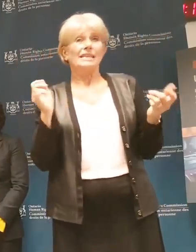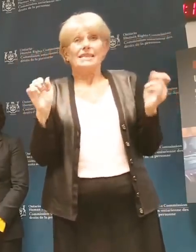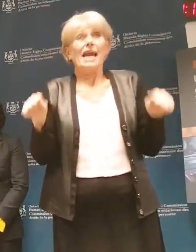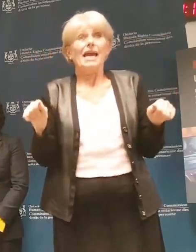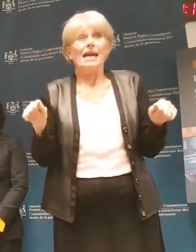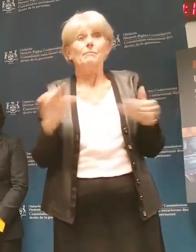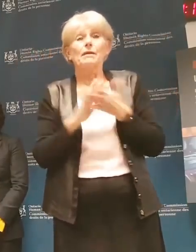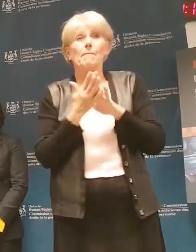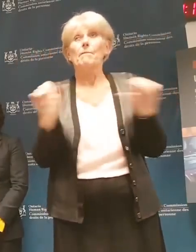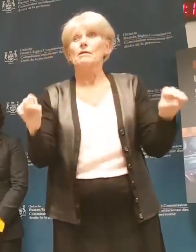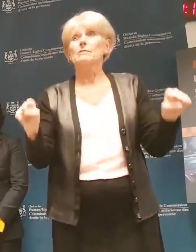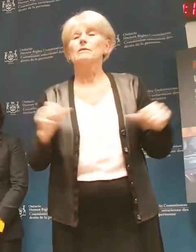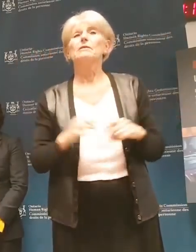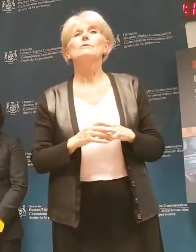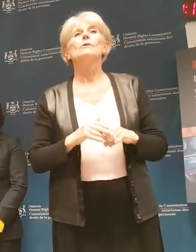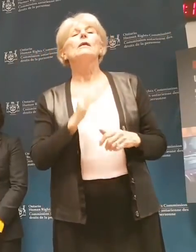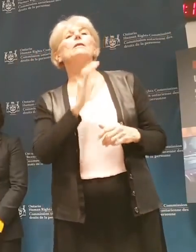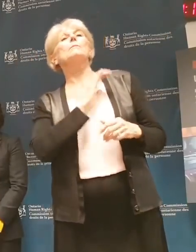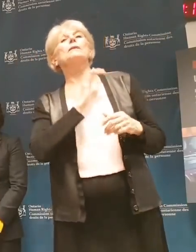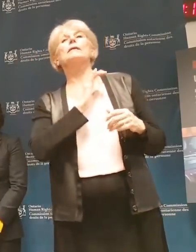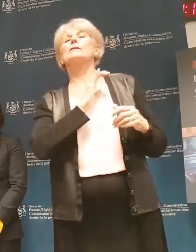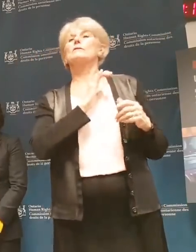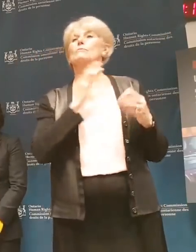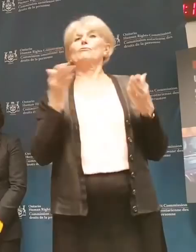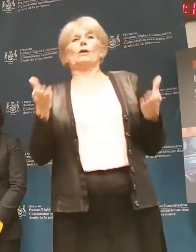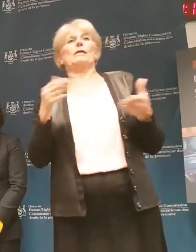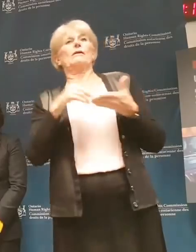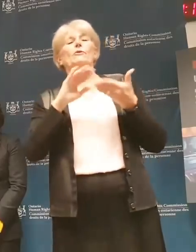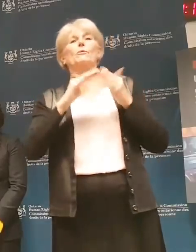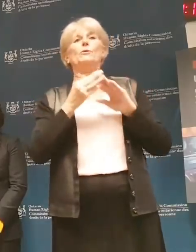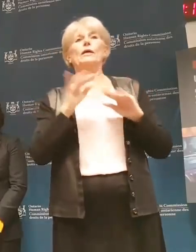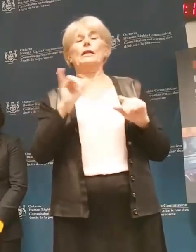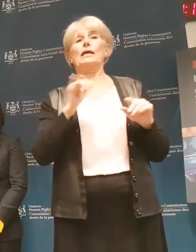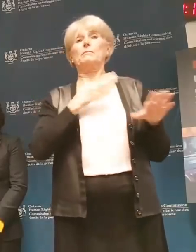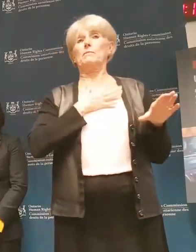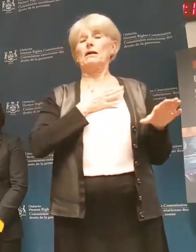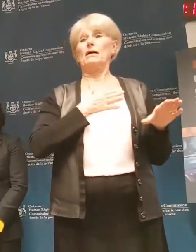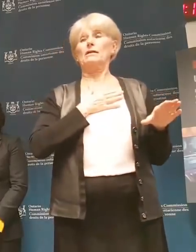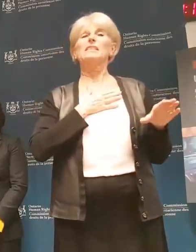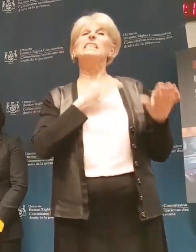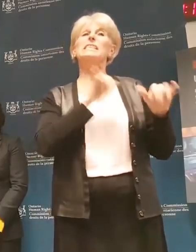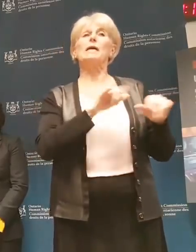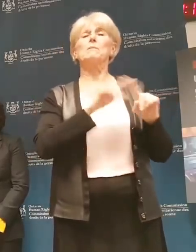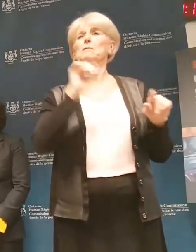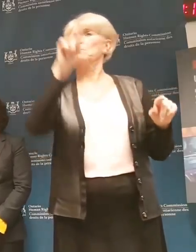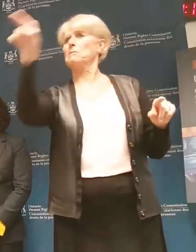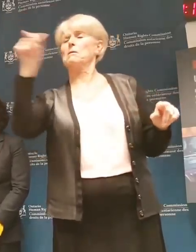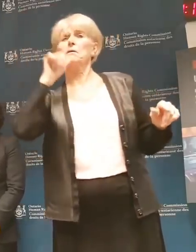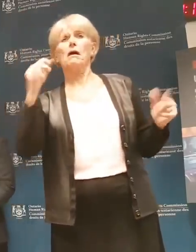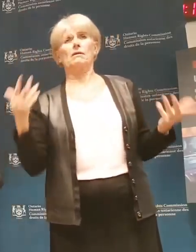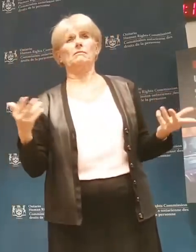So that police presence in the community, like mine and others, is the same.